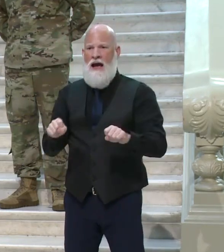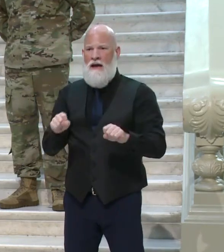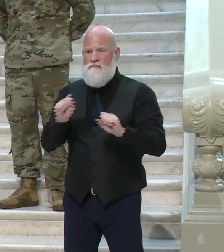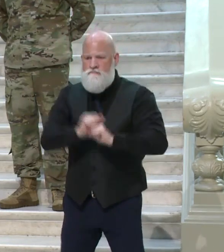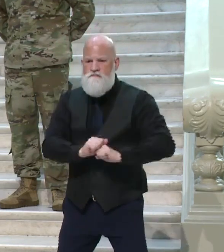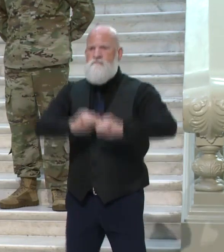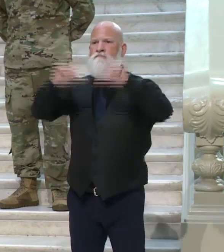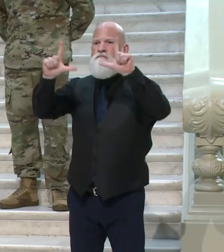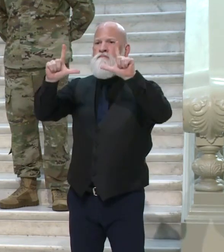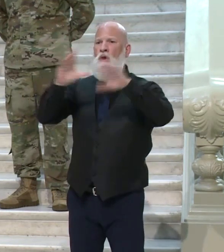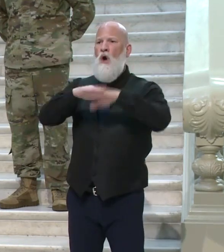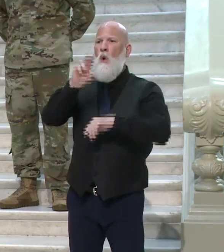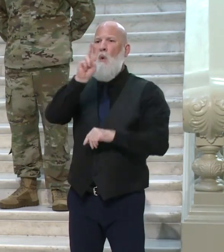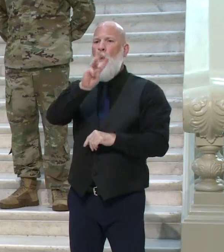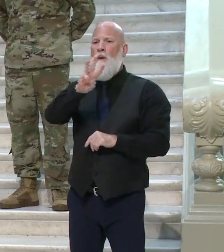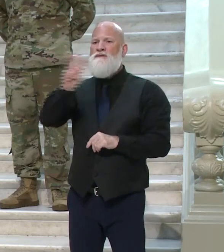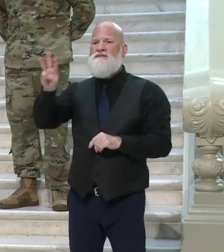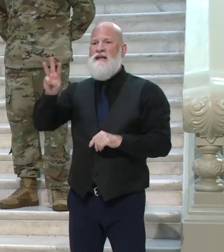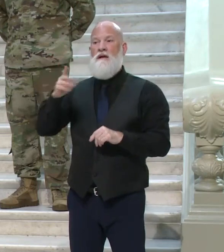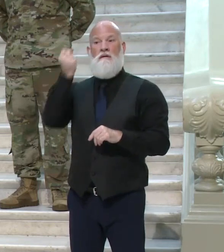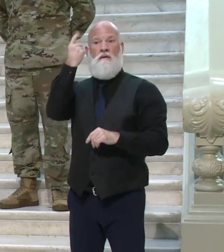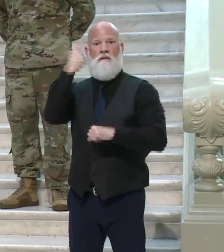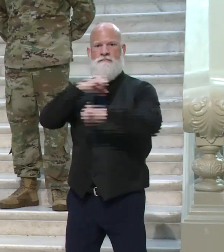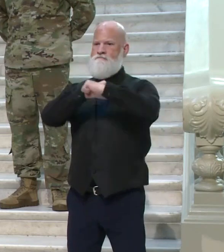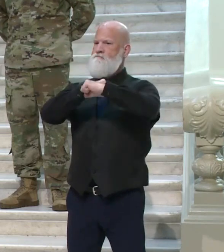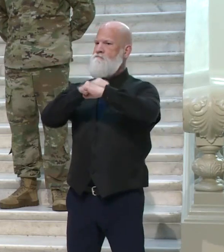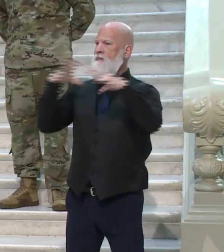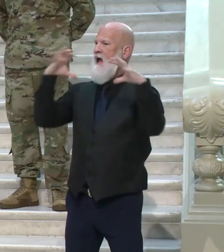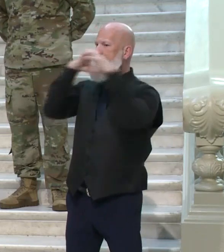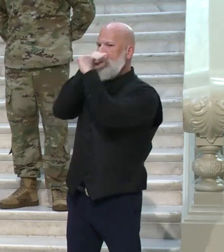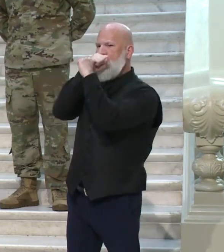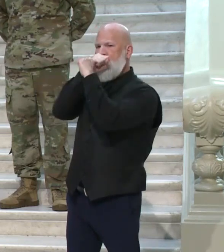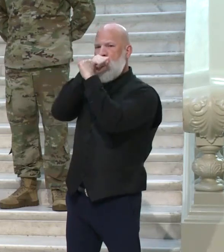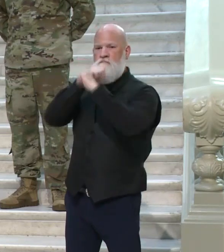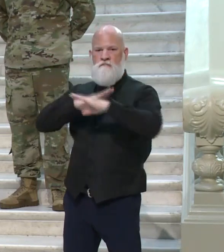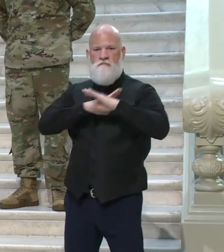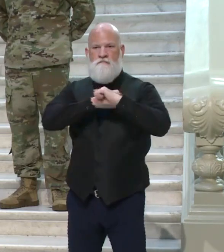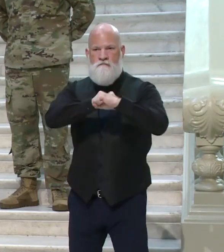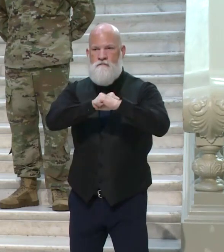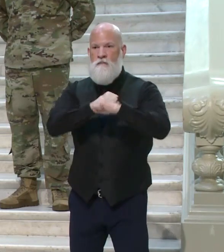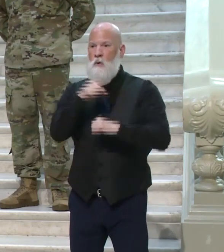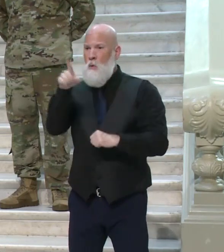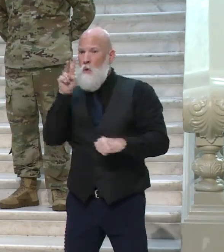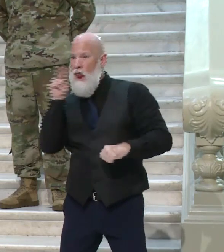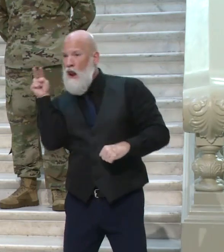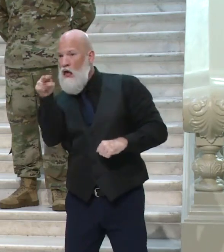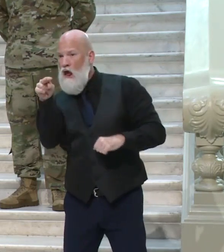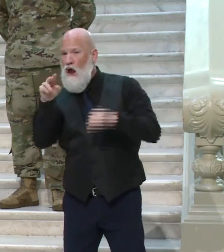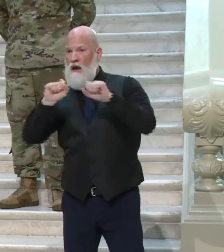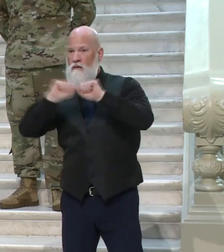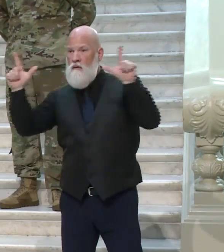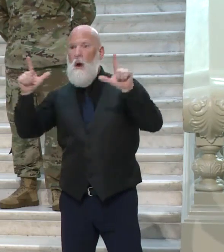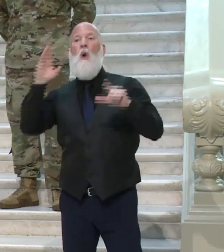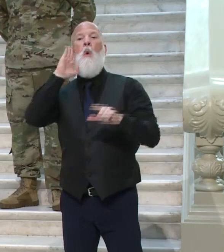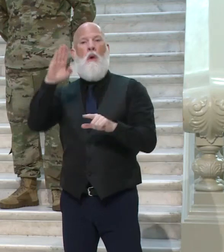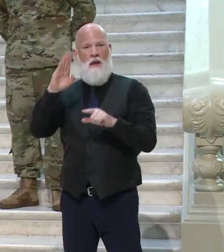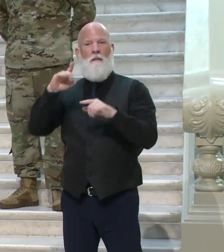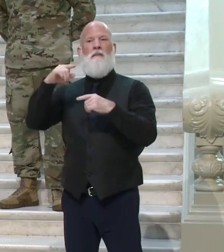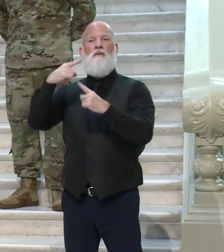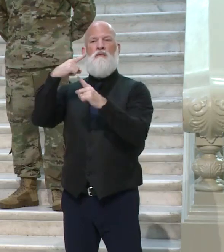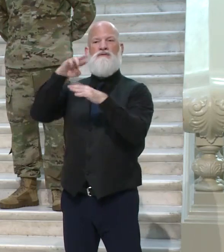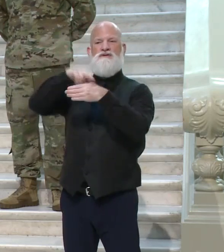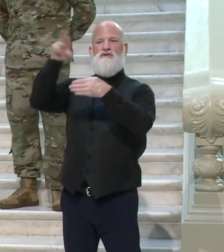and a medical provider will contact you directly if you are positive. Since the start of the public health